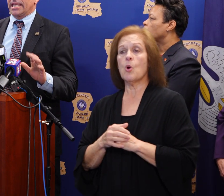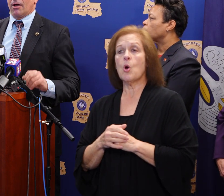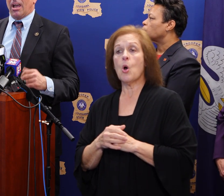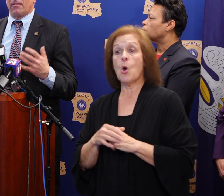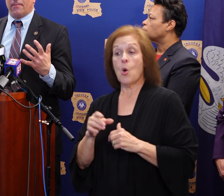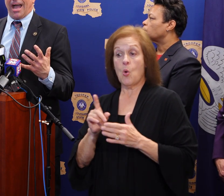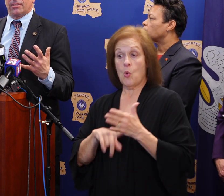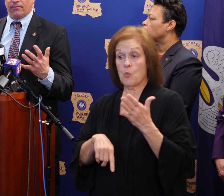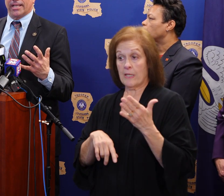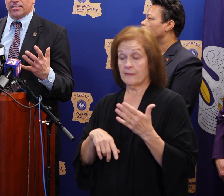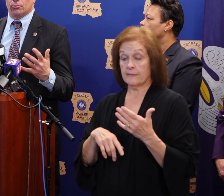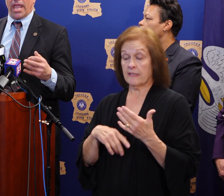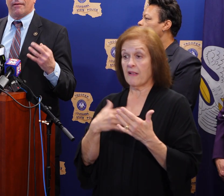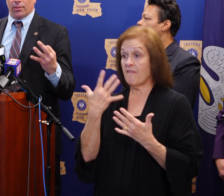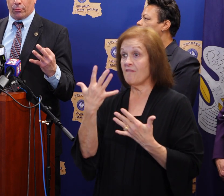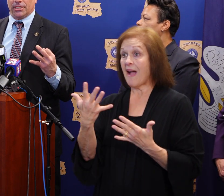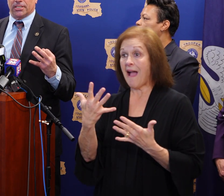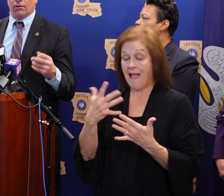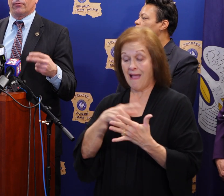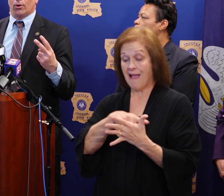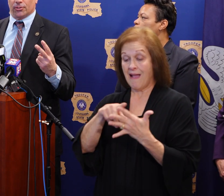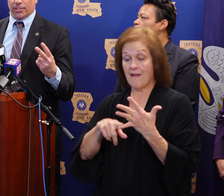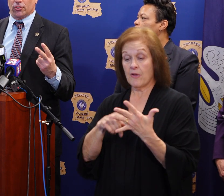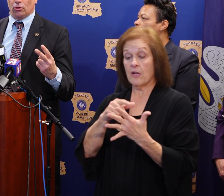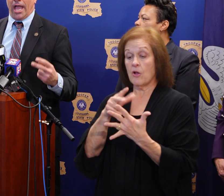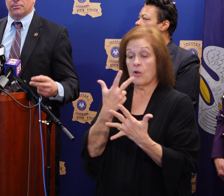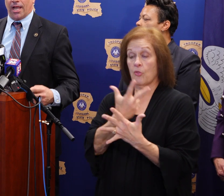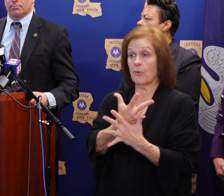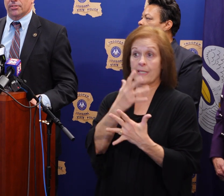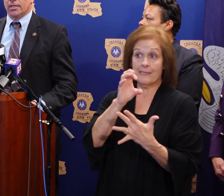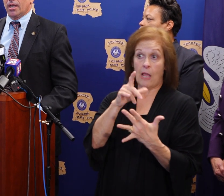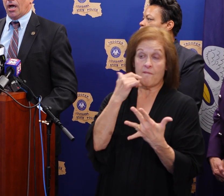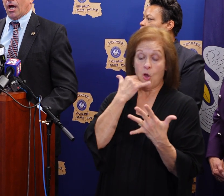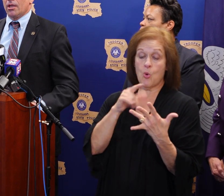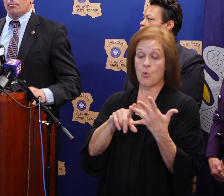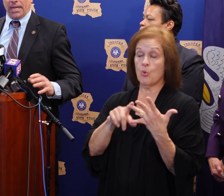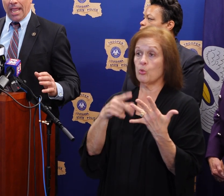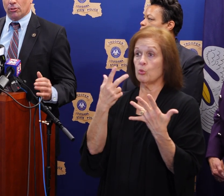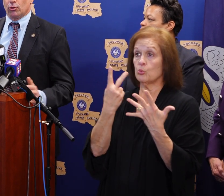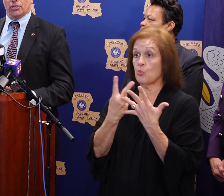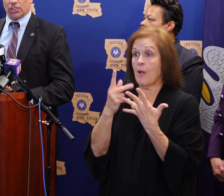by my count now, the 5 devices we have, the 3 cell phones and the 2 laptops,